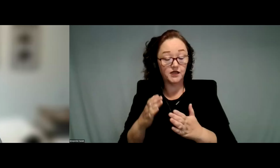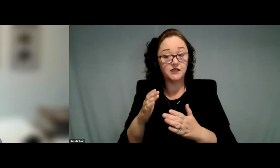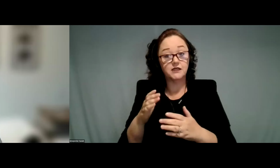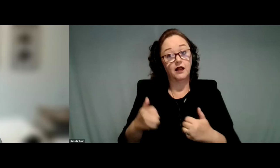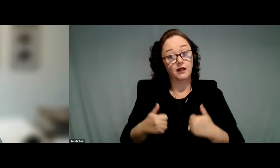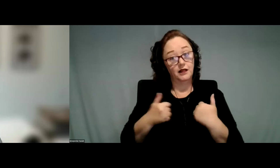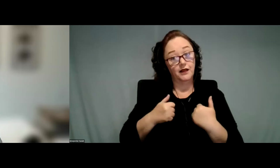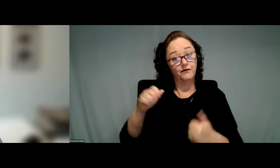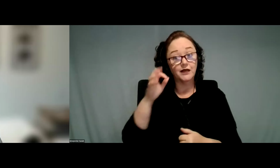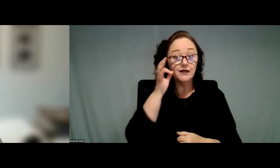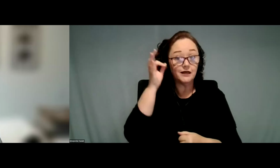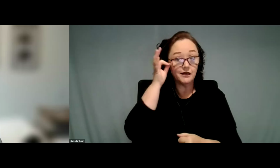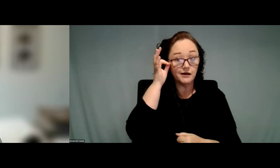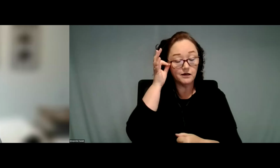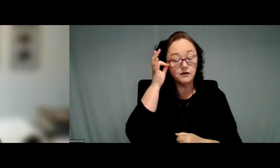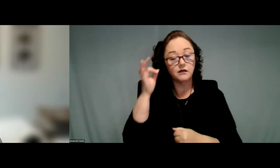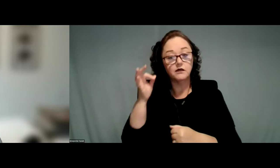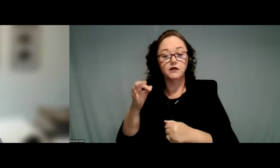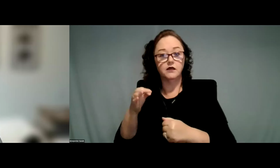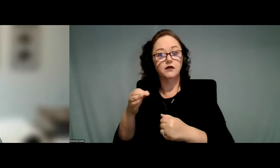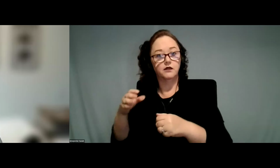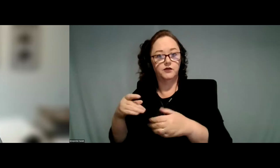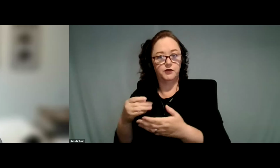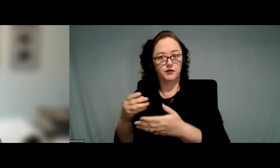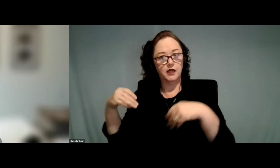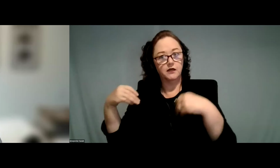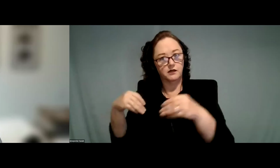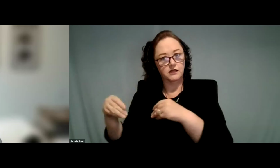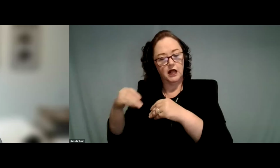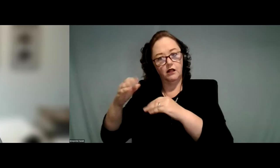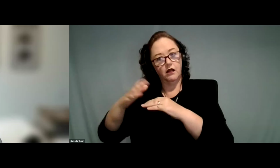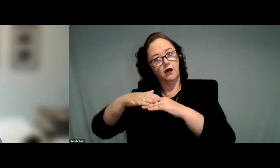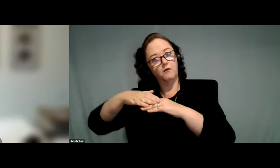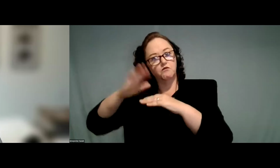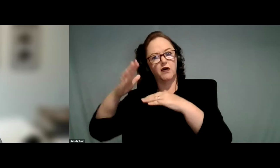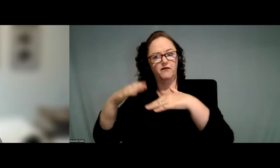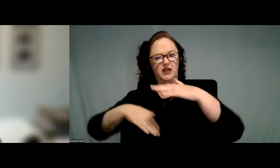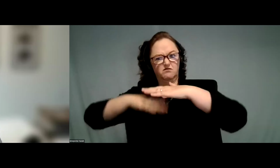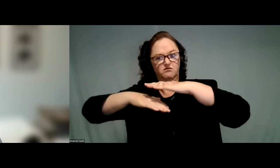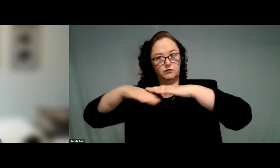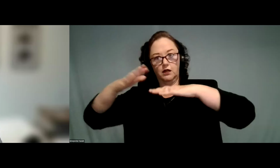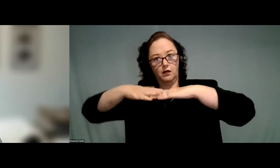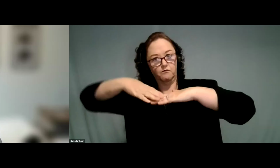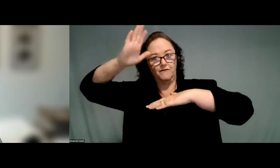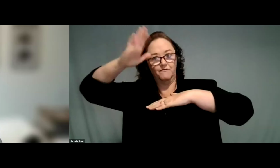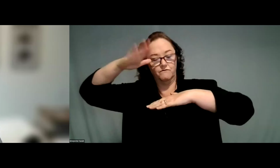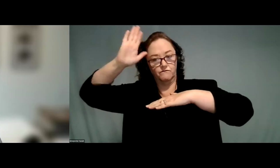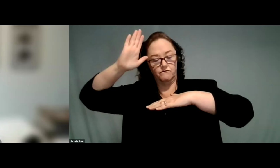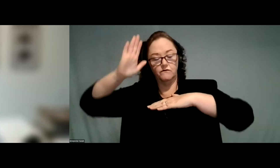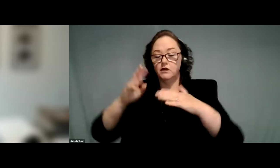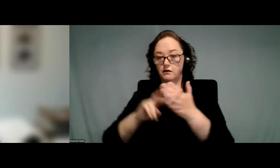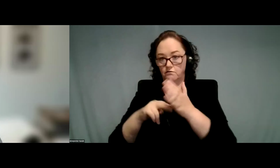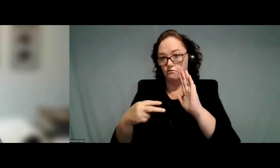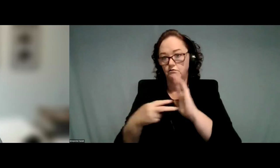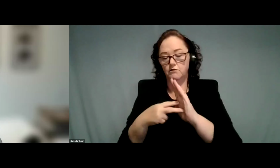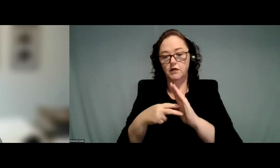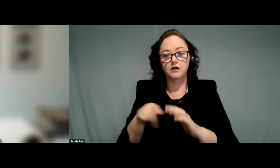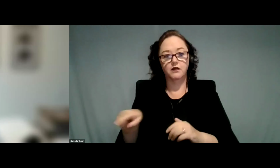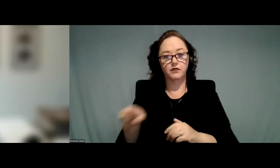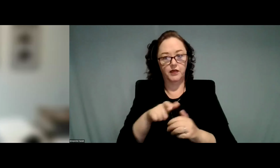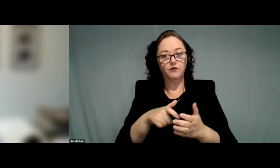nexus threshold, Illinois law provides that those sellers collect and remit tax and their sales